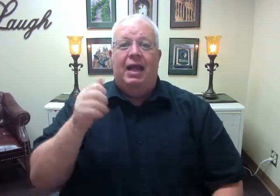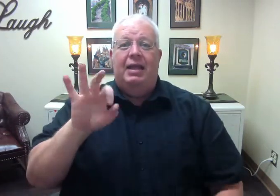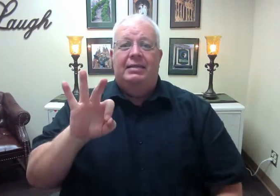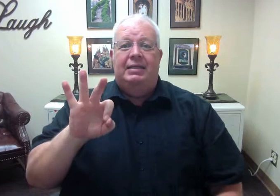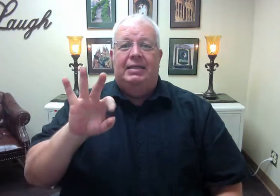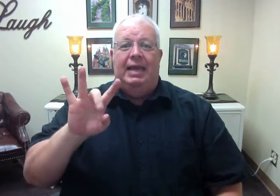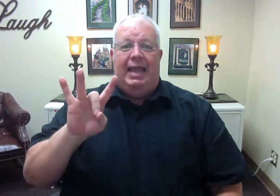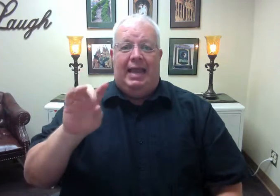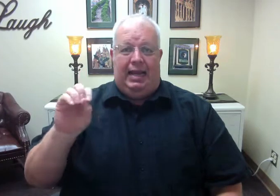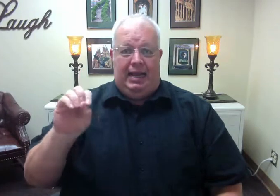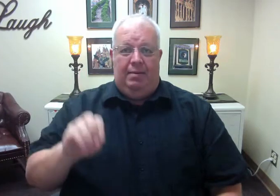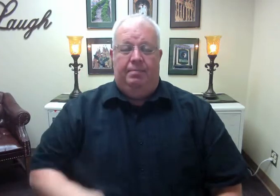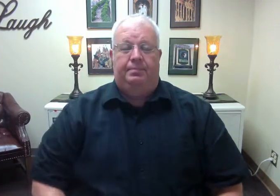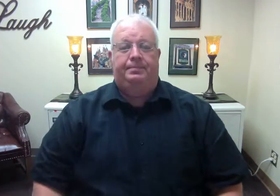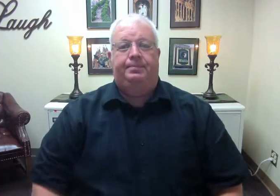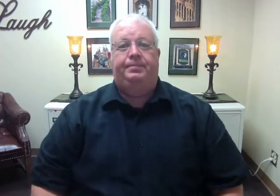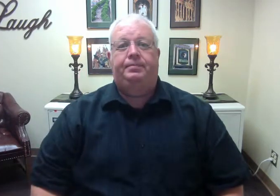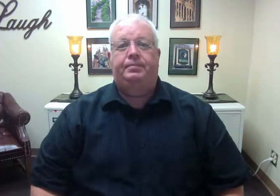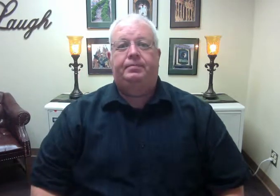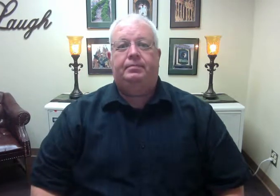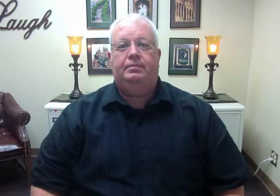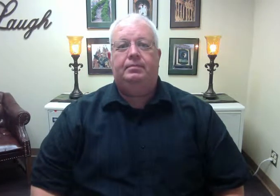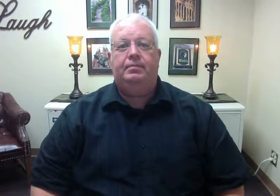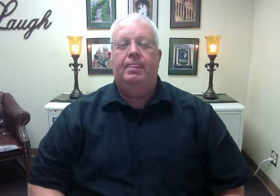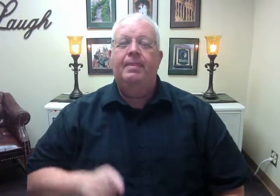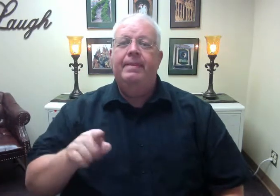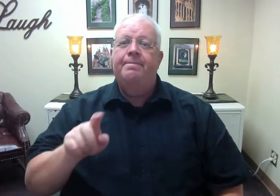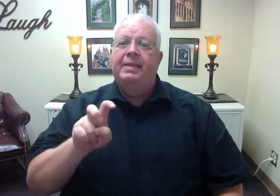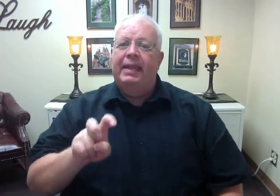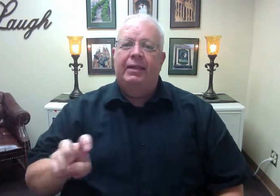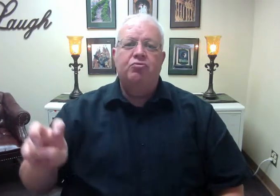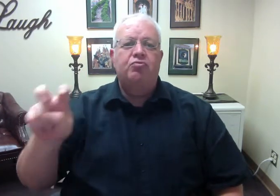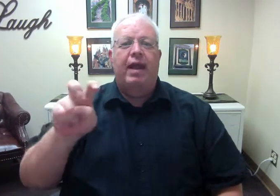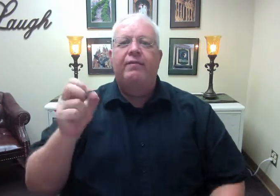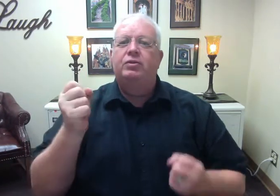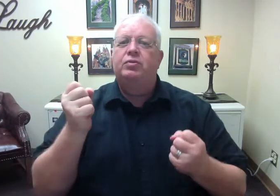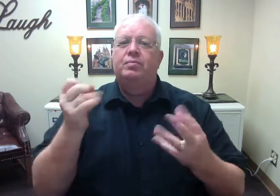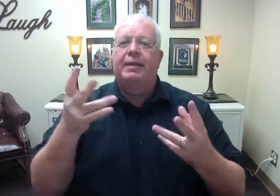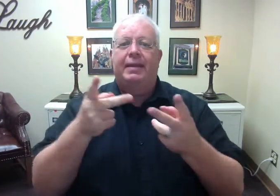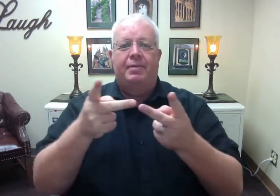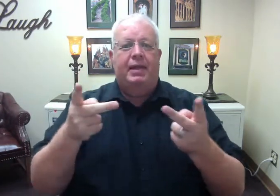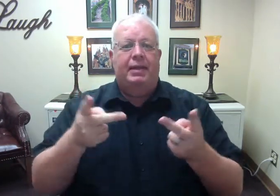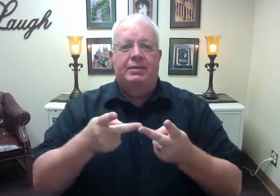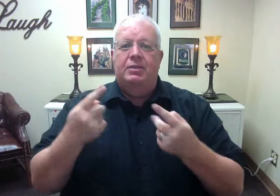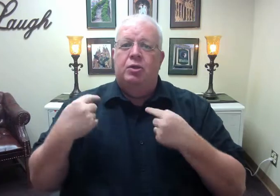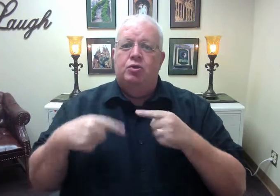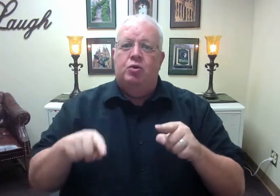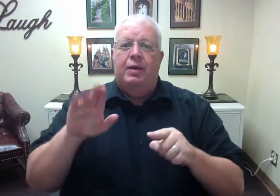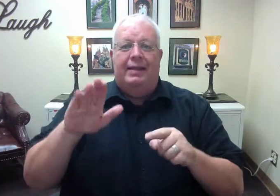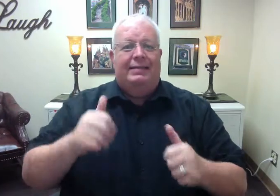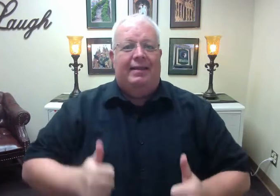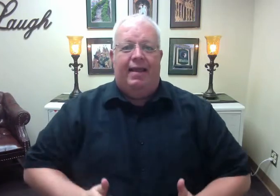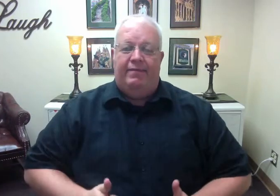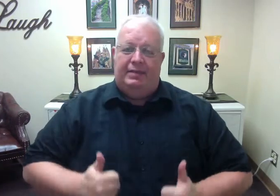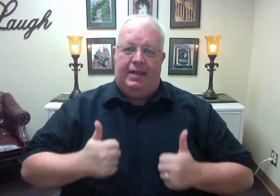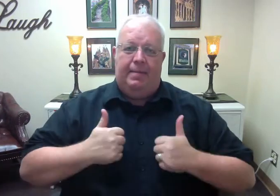He traveled to many places during his lifetime. He lived in France for a short period.